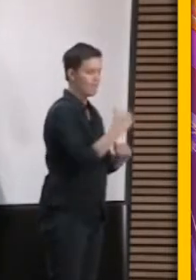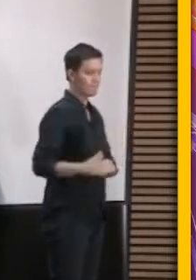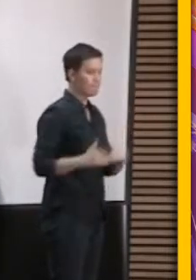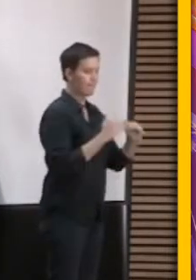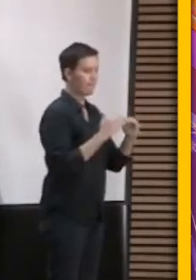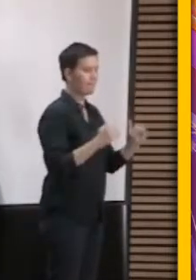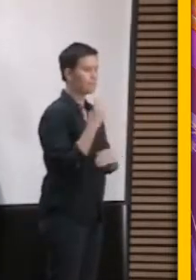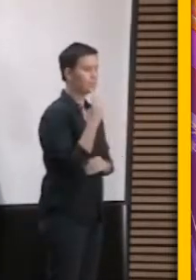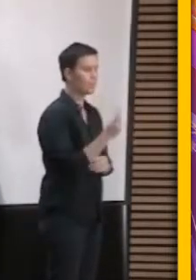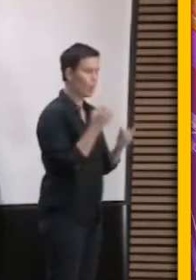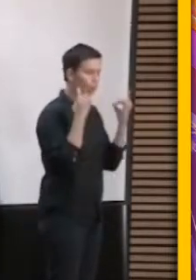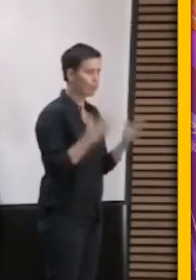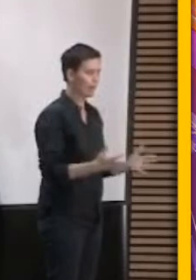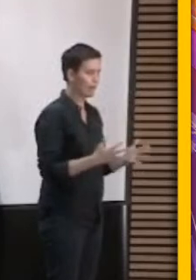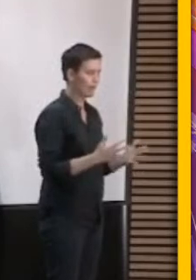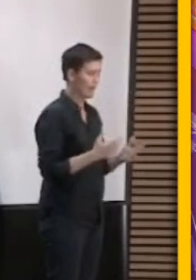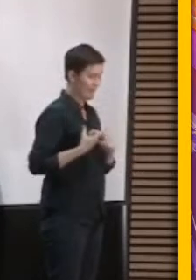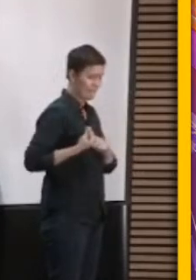that has so far delivered